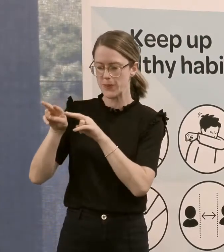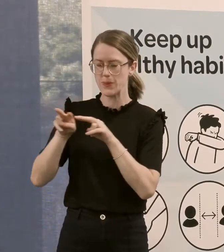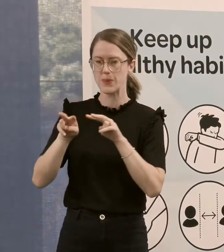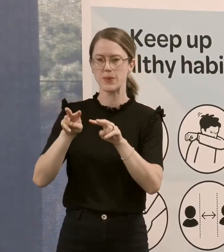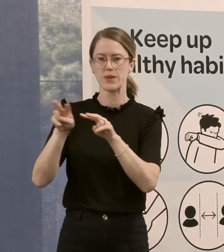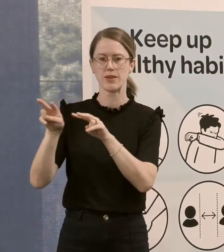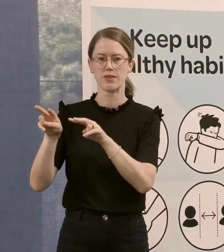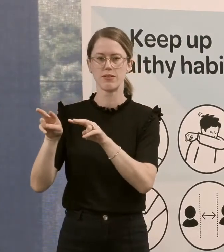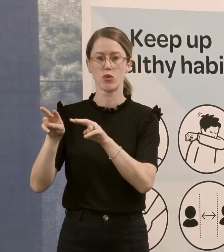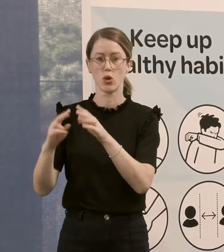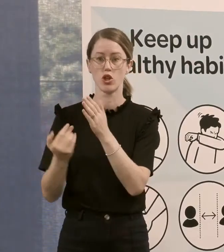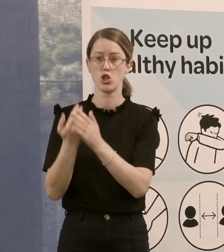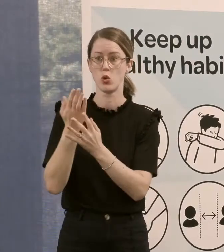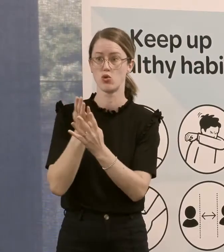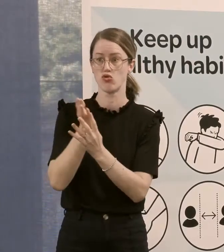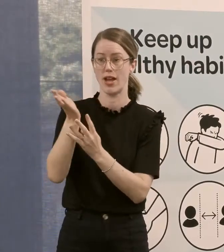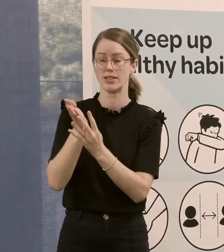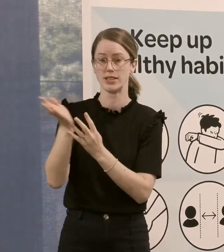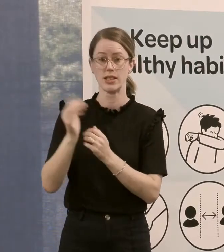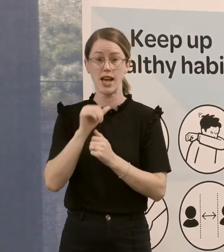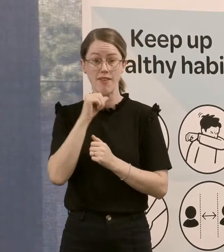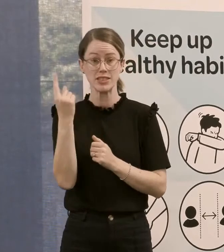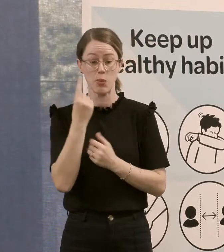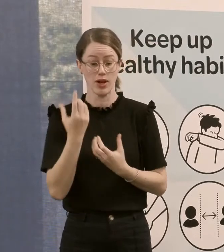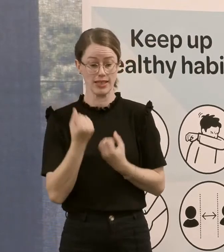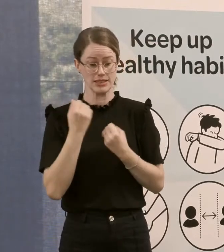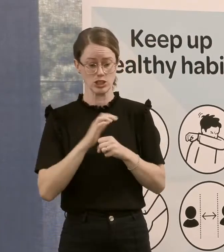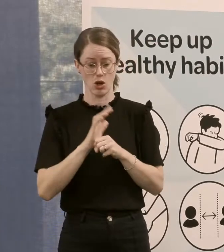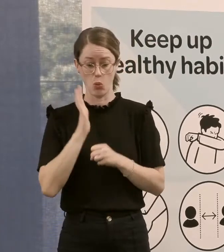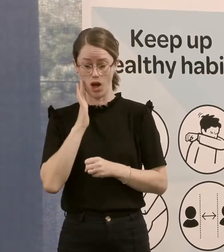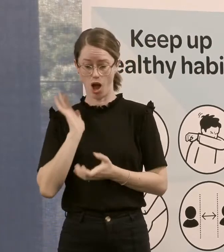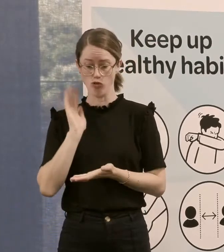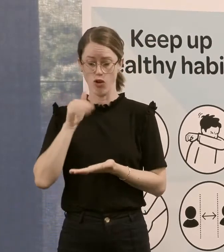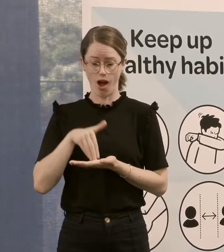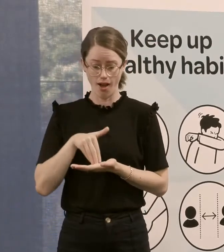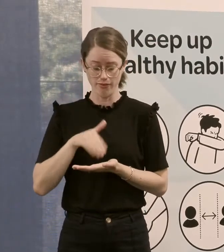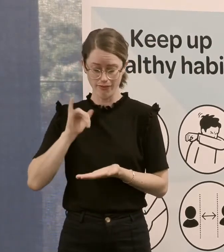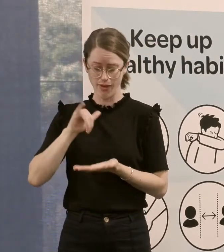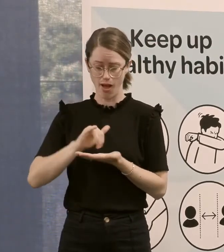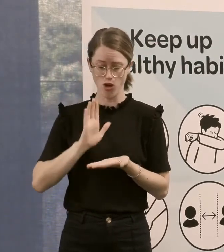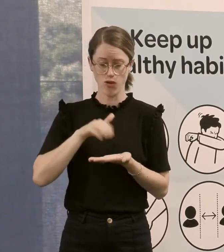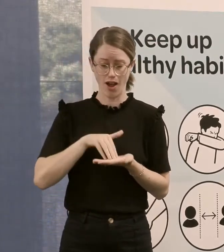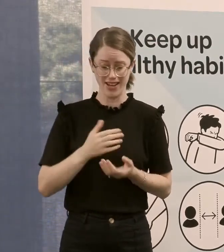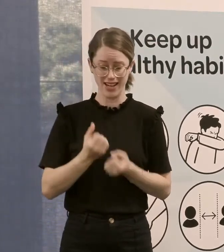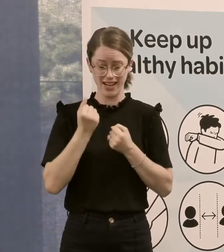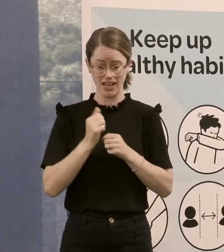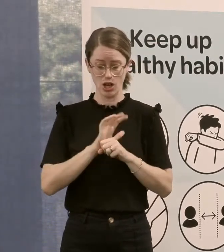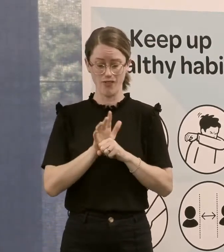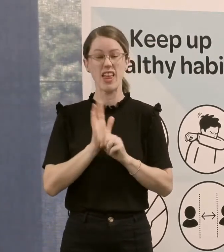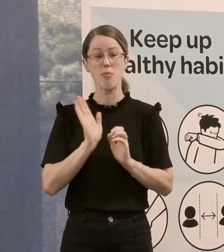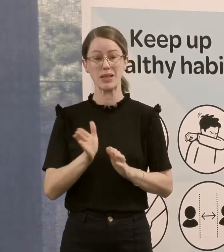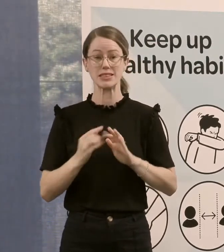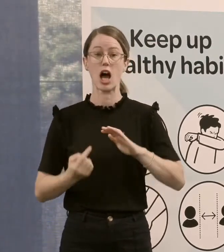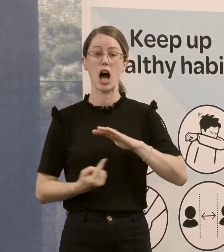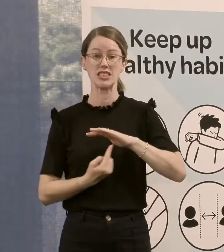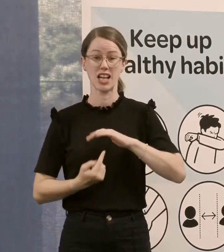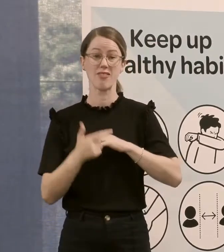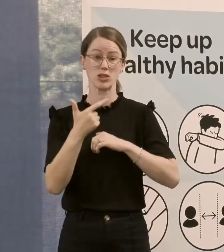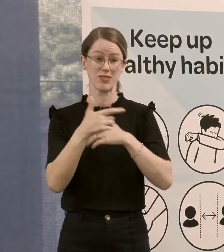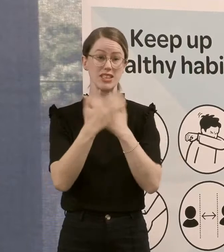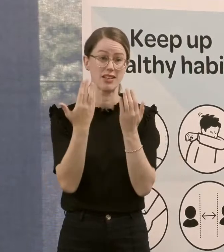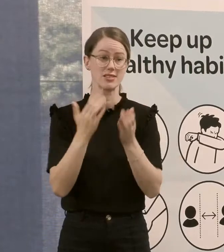new variants. And those people that do test positive, who have arrived recently, are required to isolate for that 7-day period.